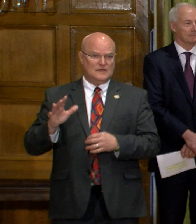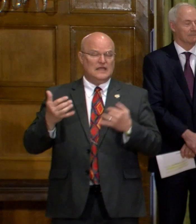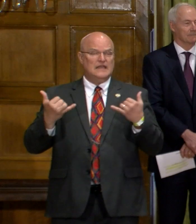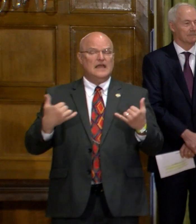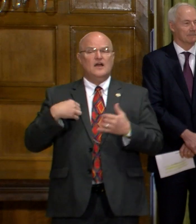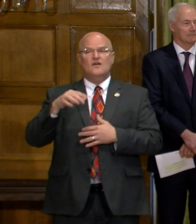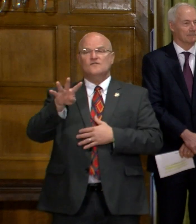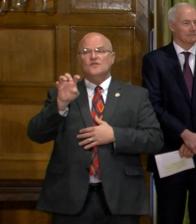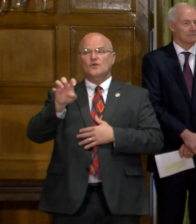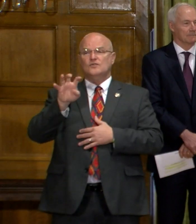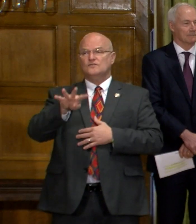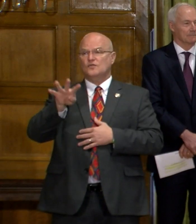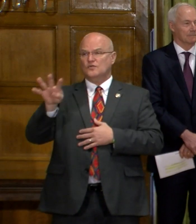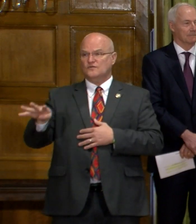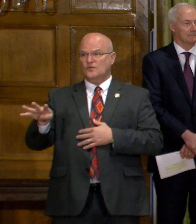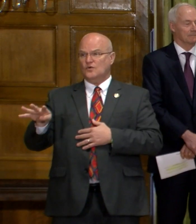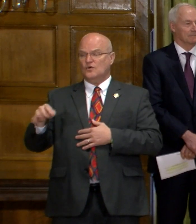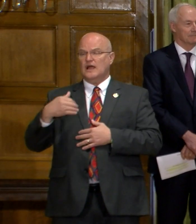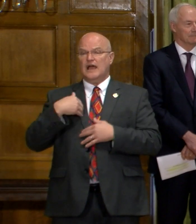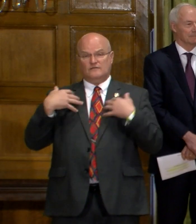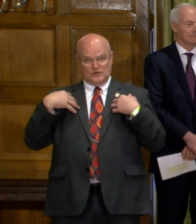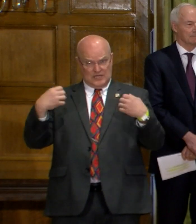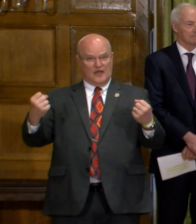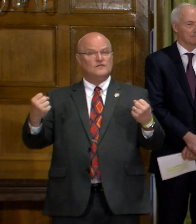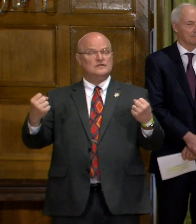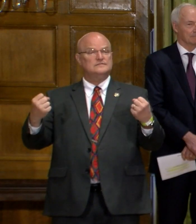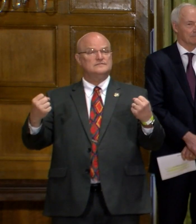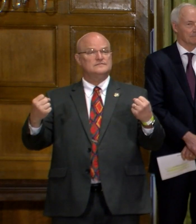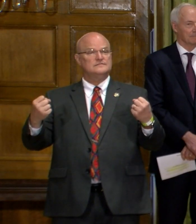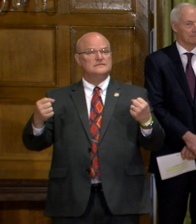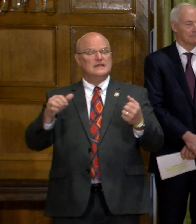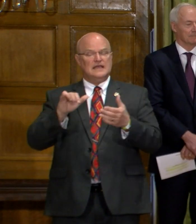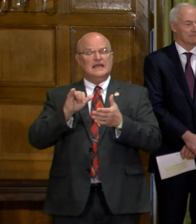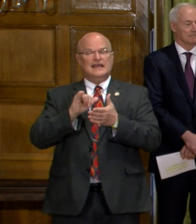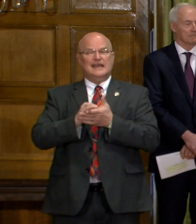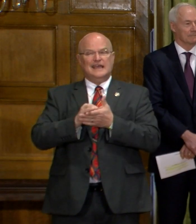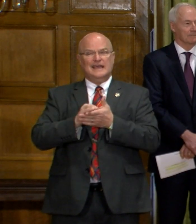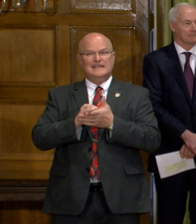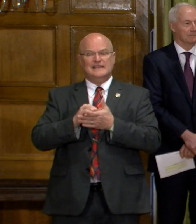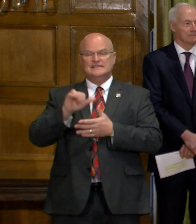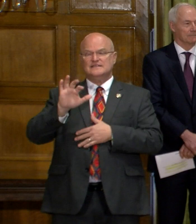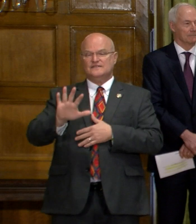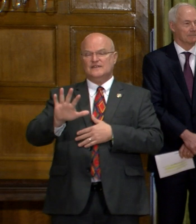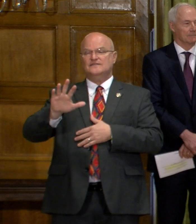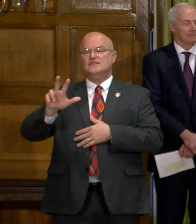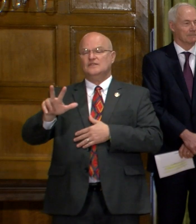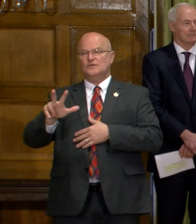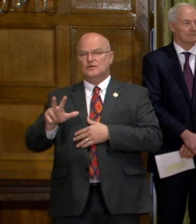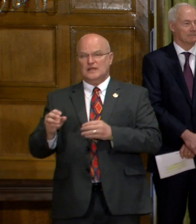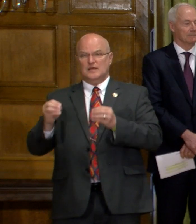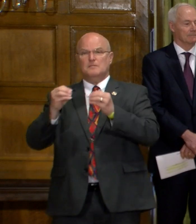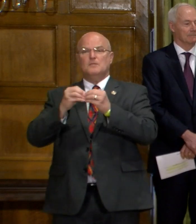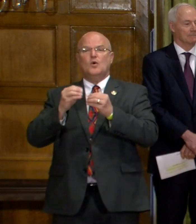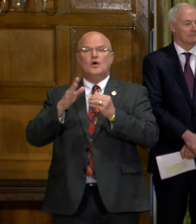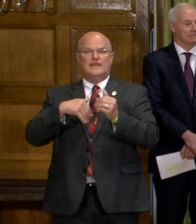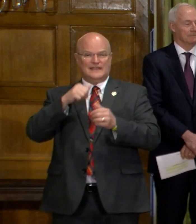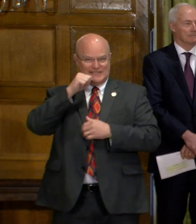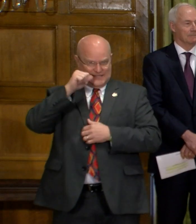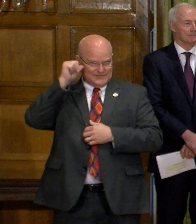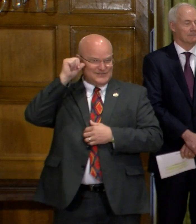have 444 who have recovered, and that's 53 more than